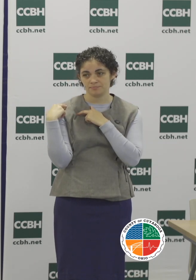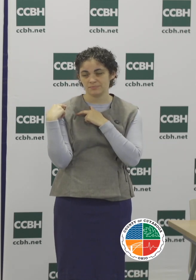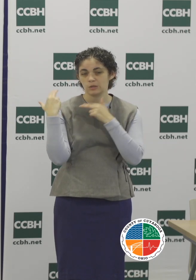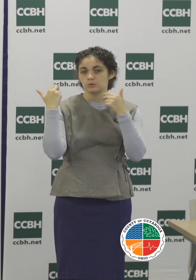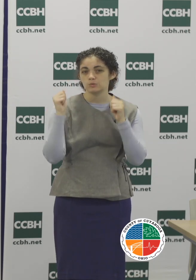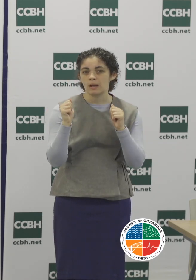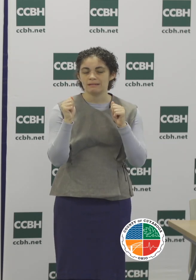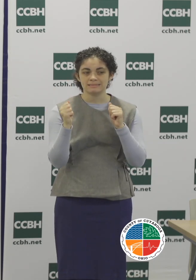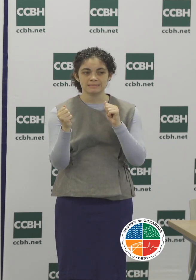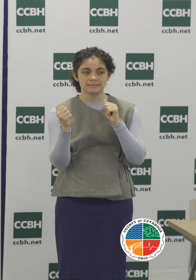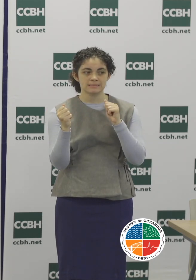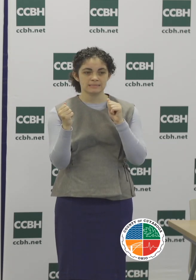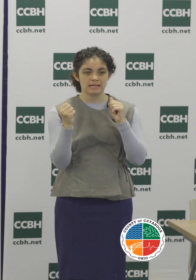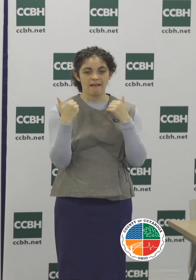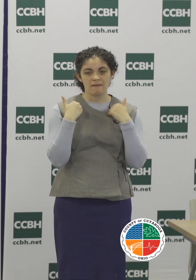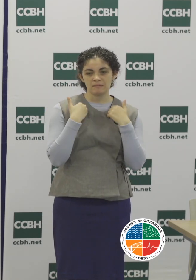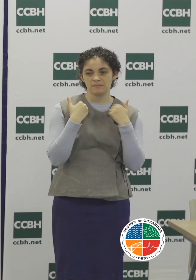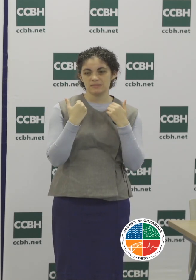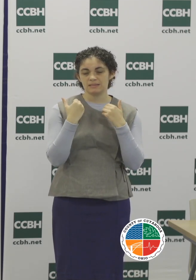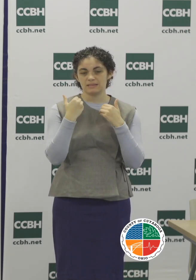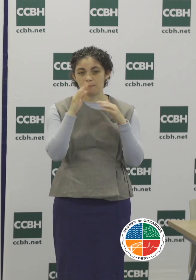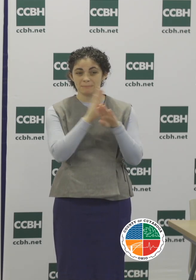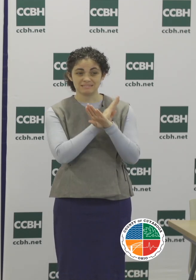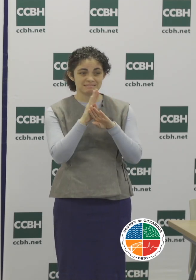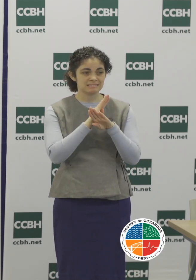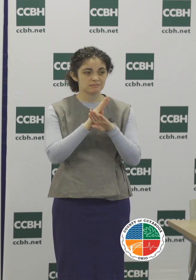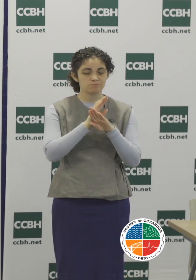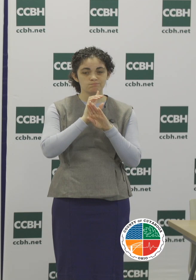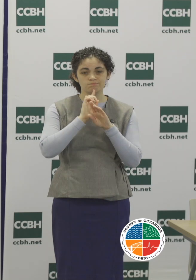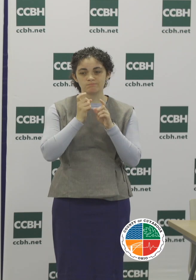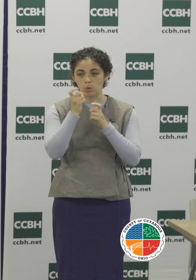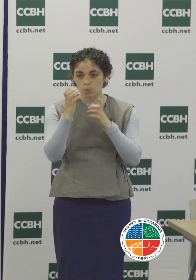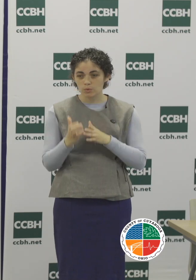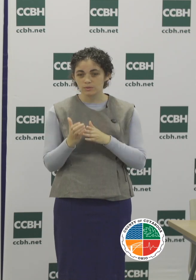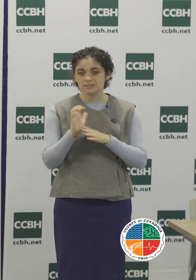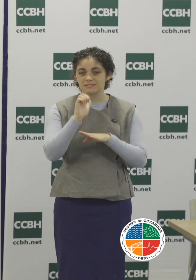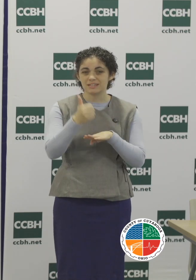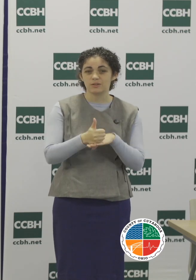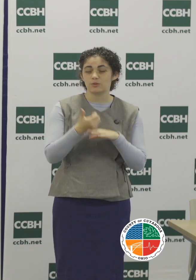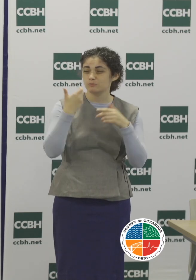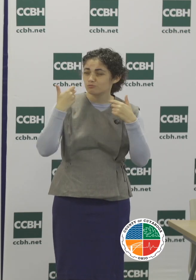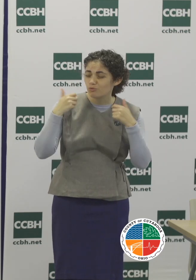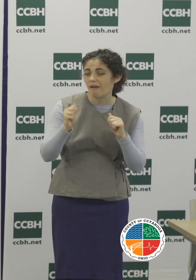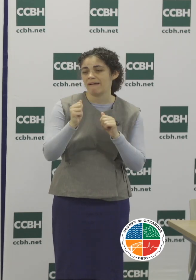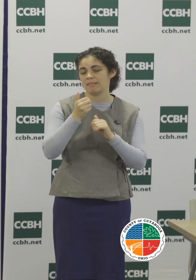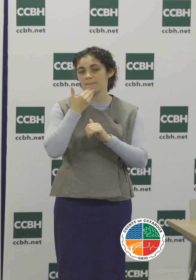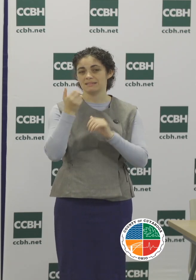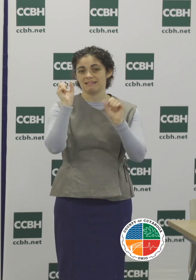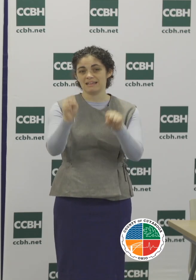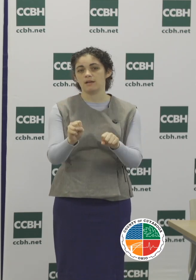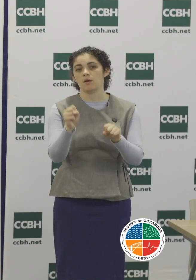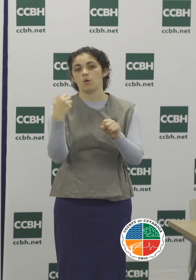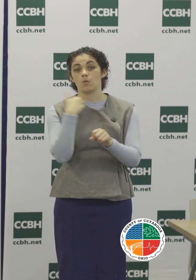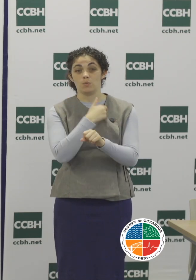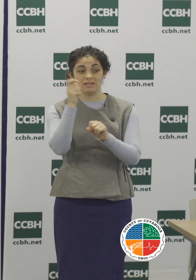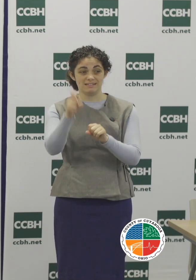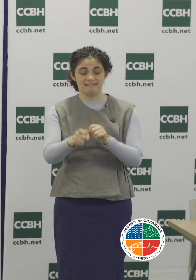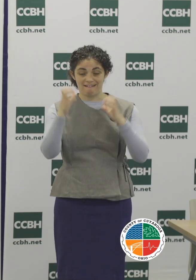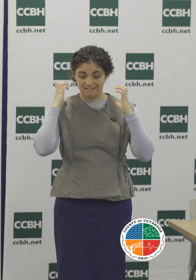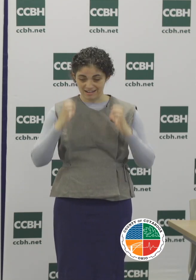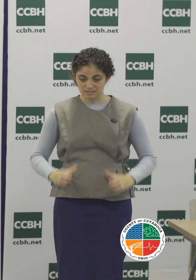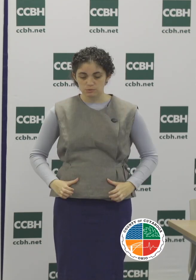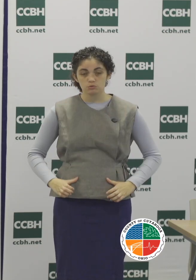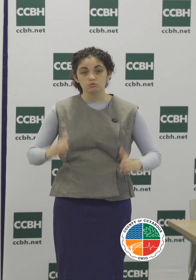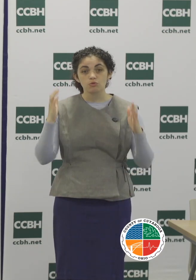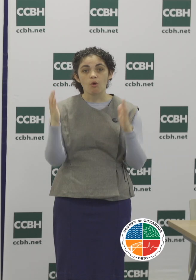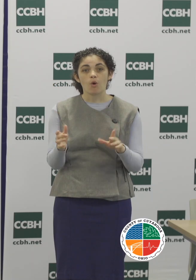try to comply with all that these business owners have tried to put in place. People are really trying to do the right thing, but we need customers as